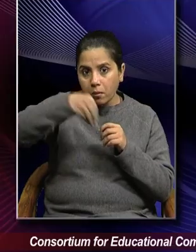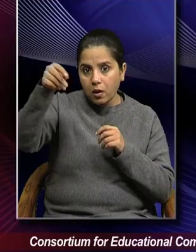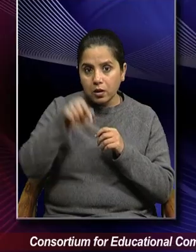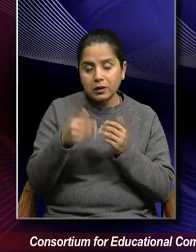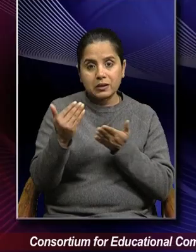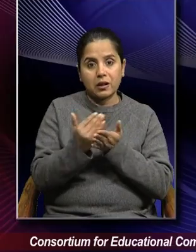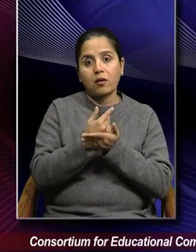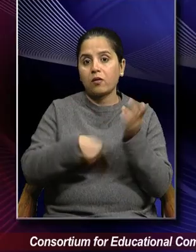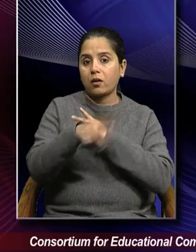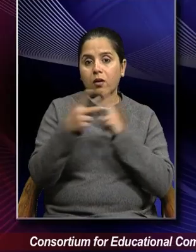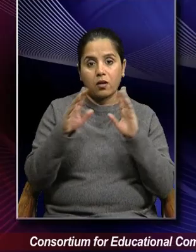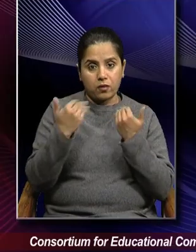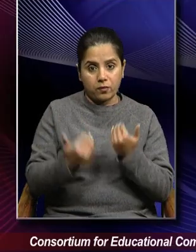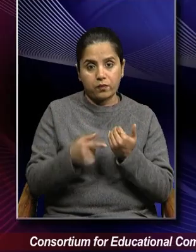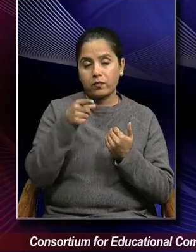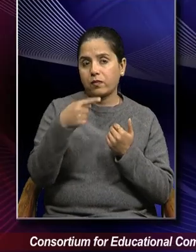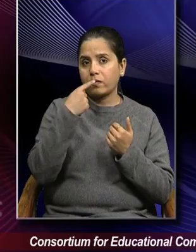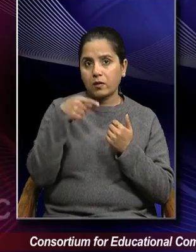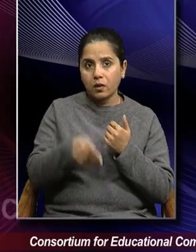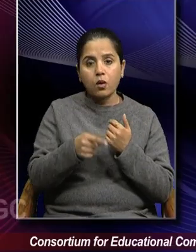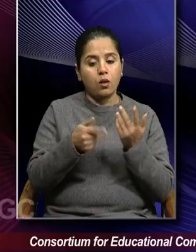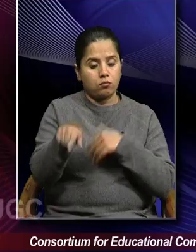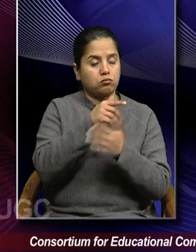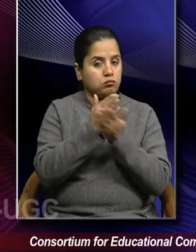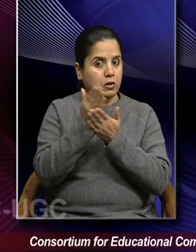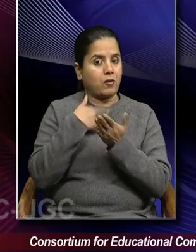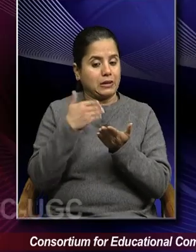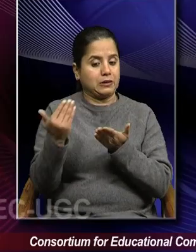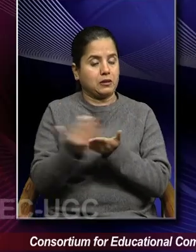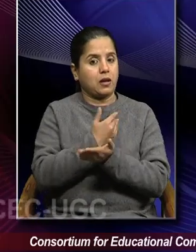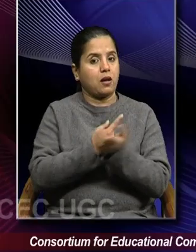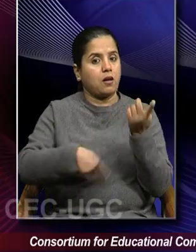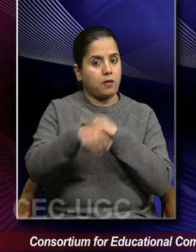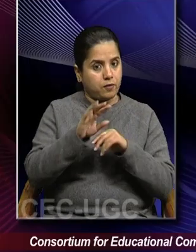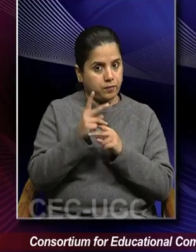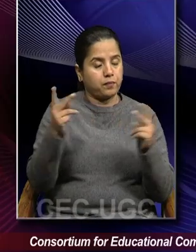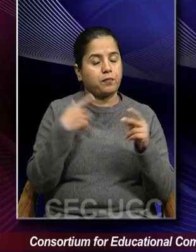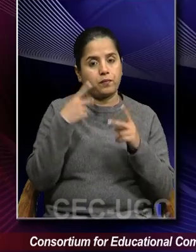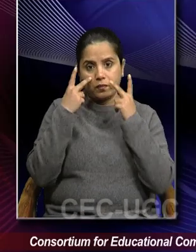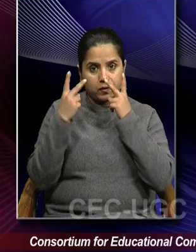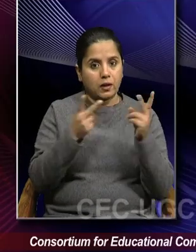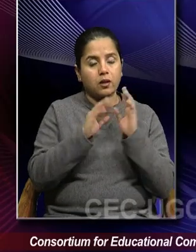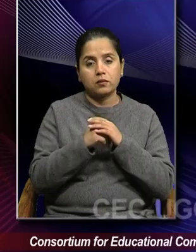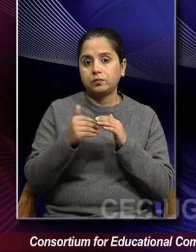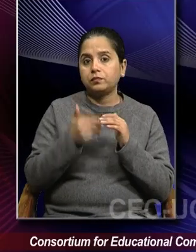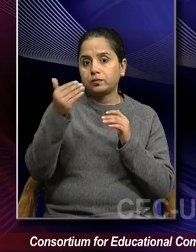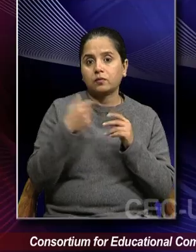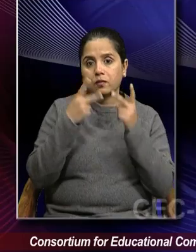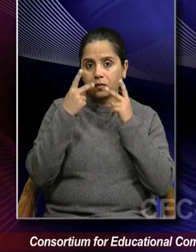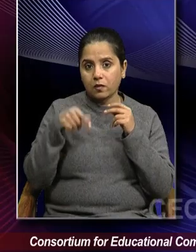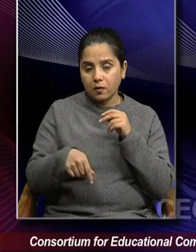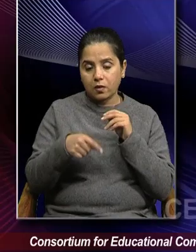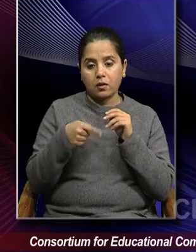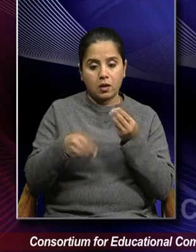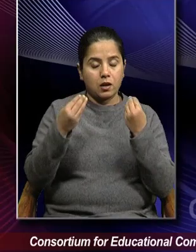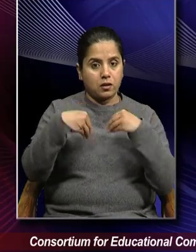concern was also there, so it is in a way very much safe for that purpose as well. And when we look at retail CBDC,